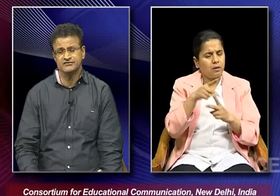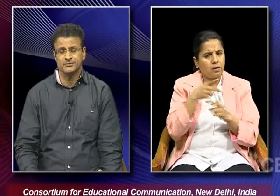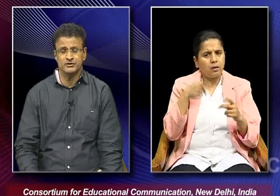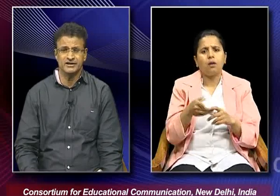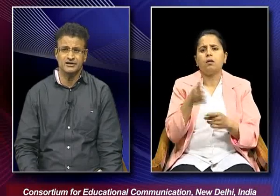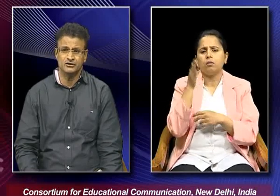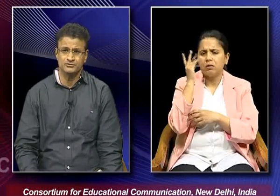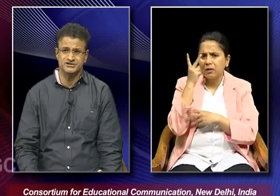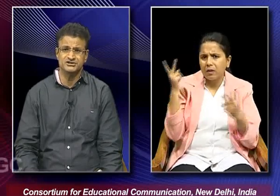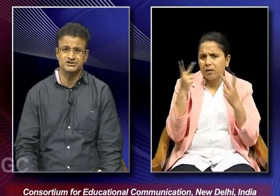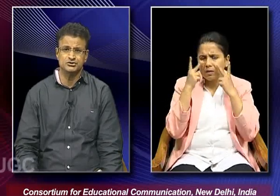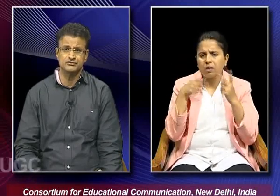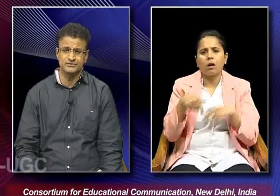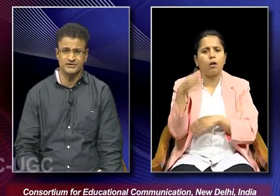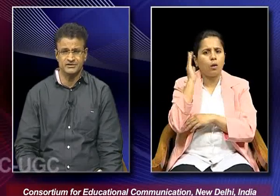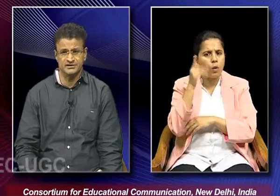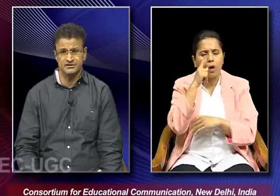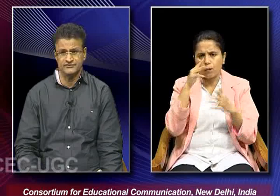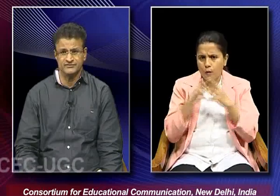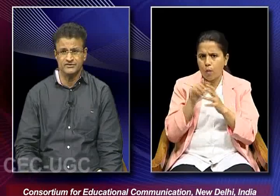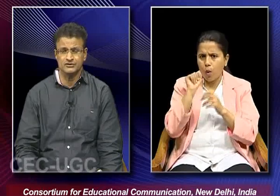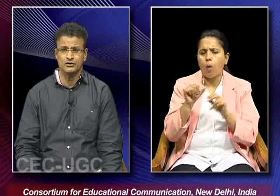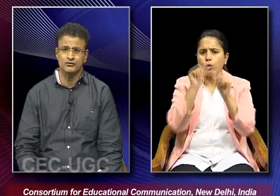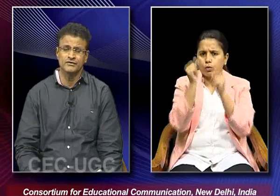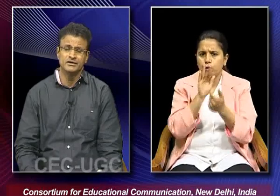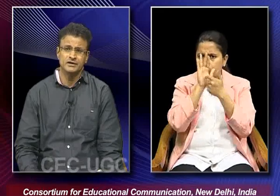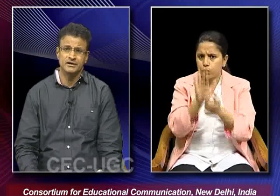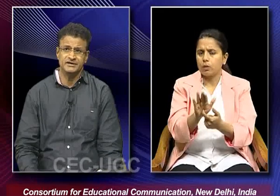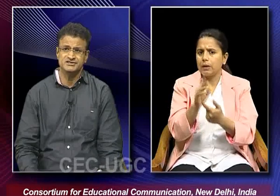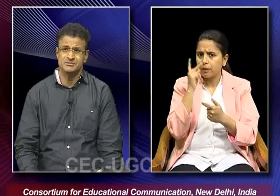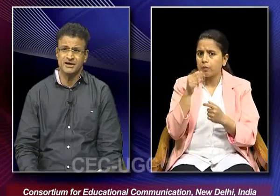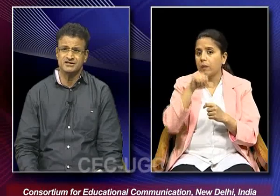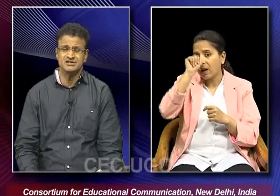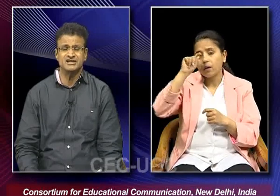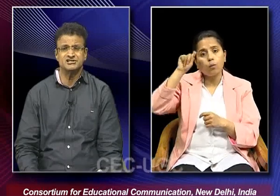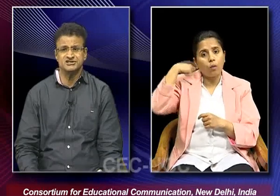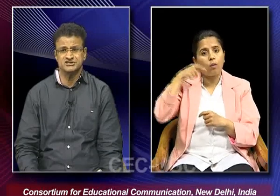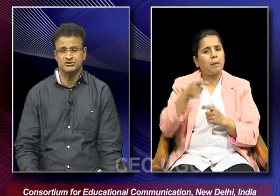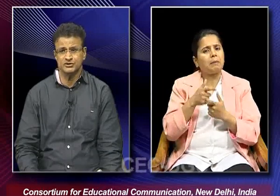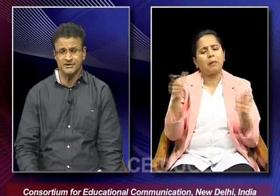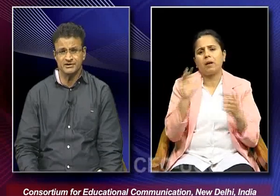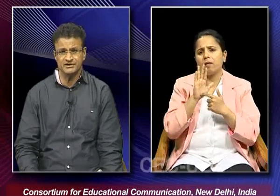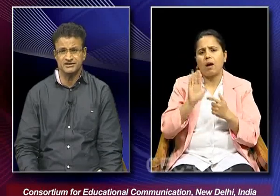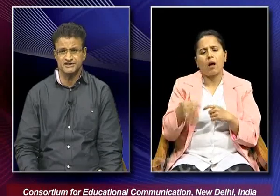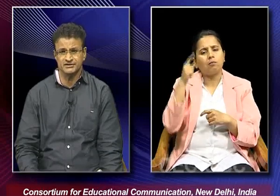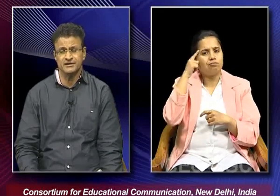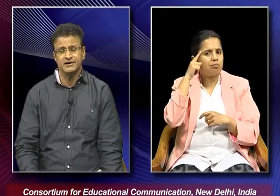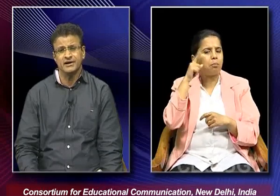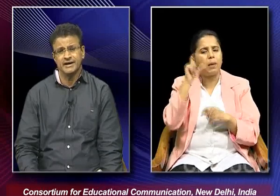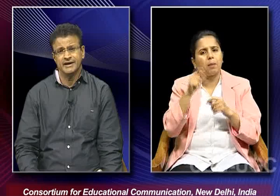kind of a portrayal or presentation of women in the framework of Indian cinema has largely stereotypical in